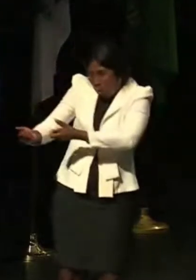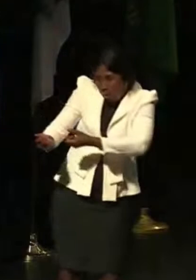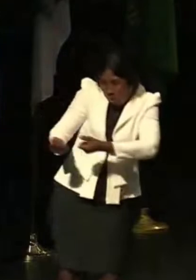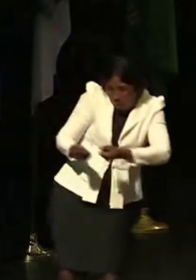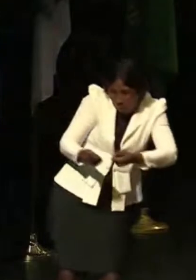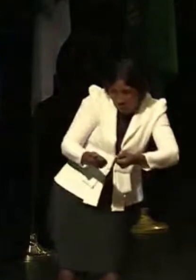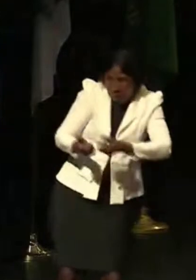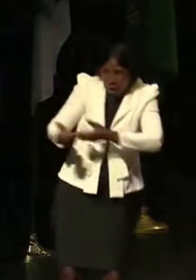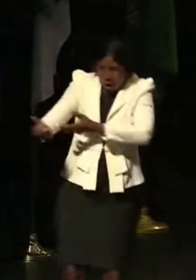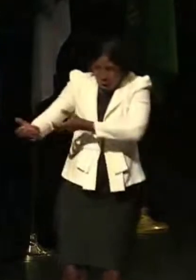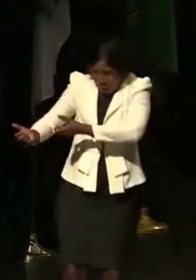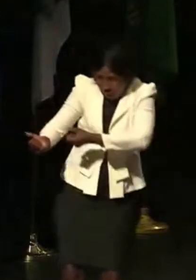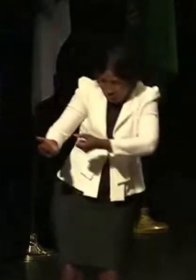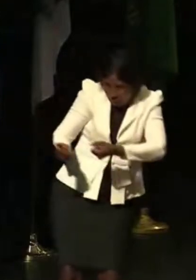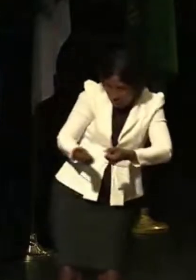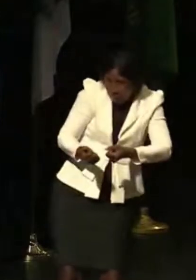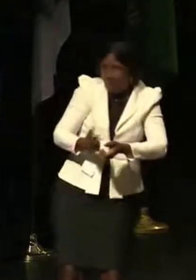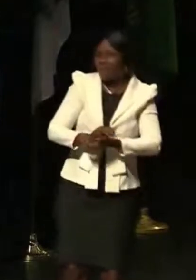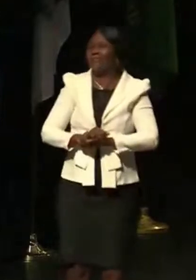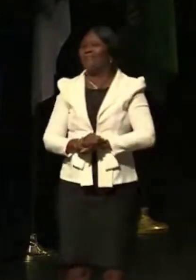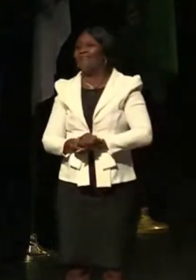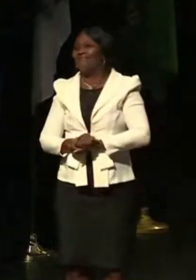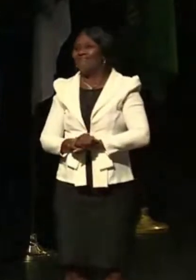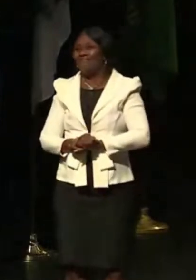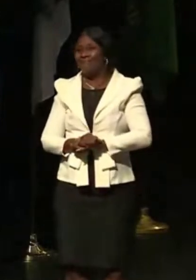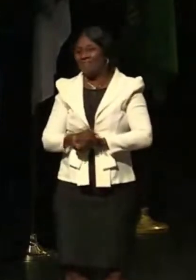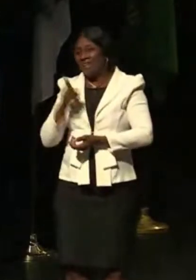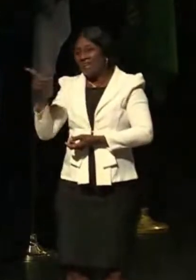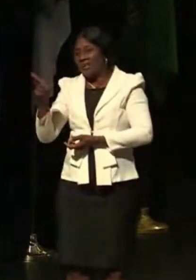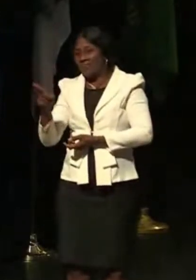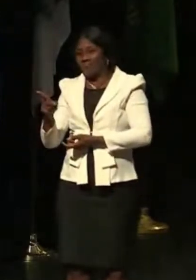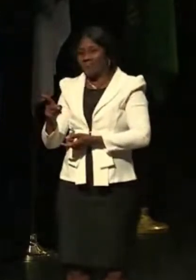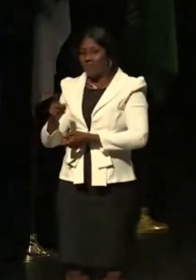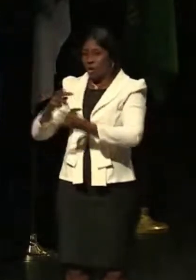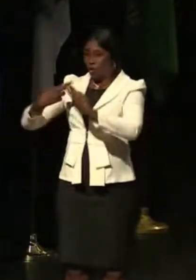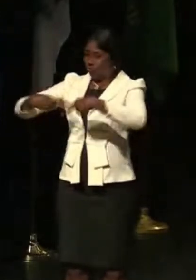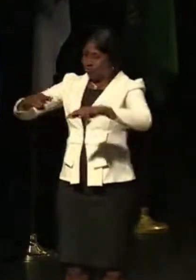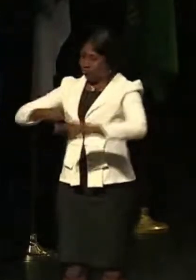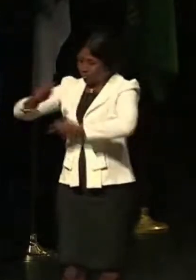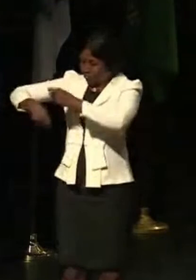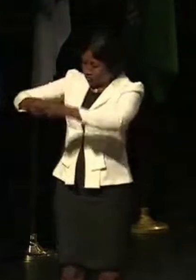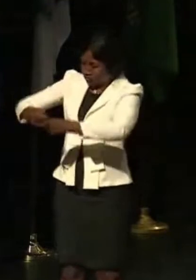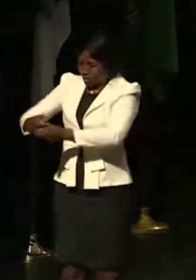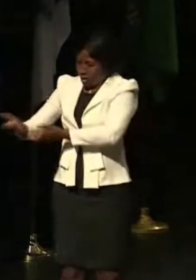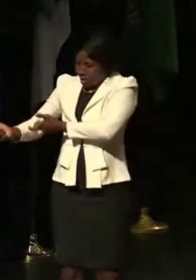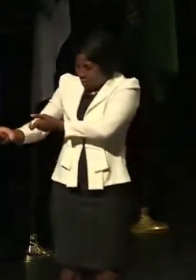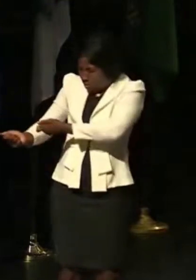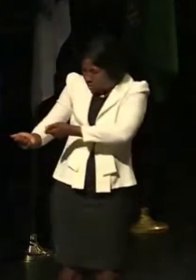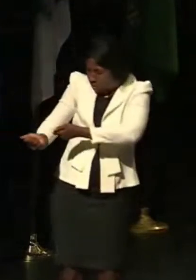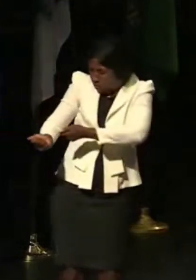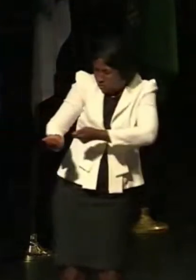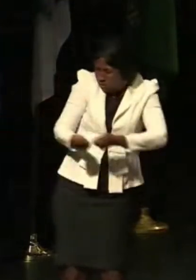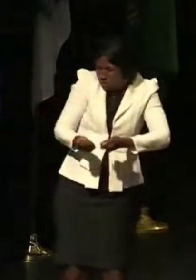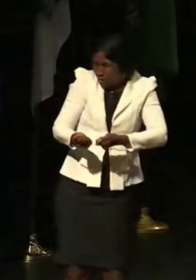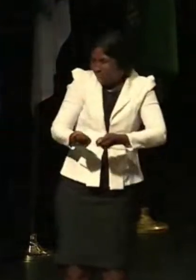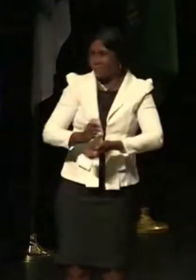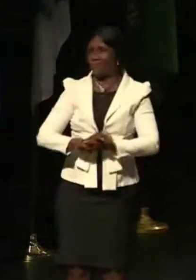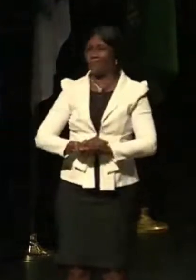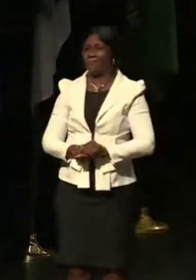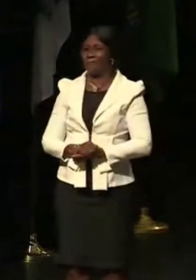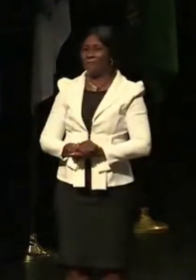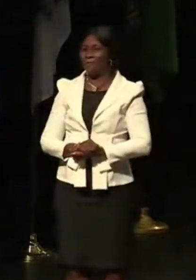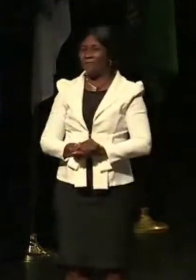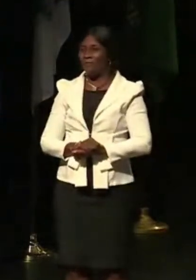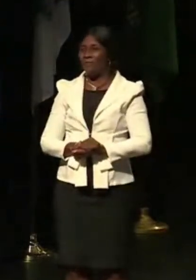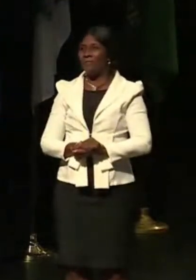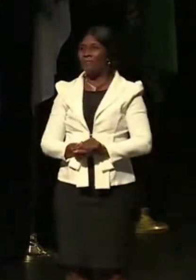engine on the dinghy, launched, went, put a rope, and started to try to tow this yacht.